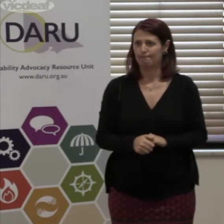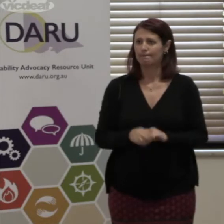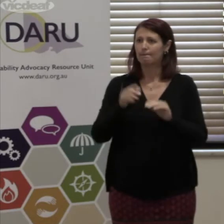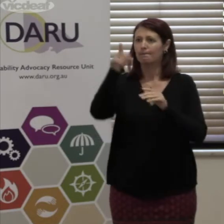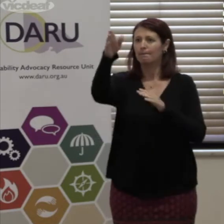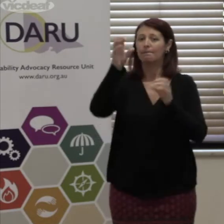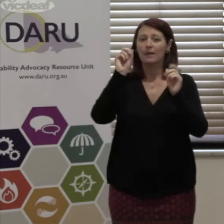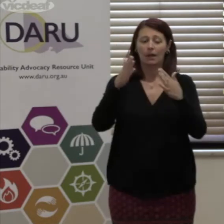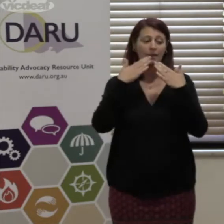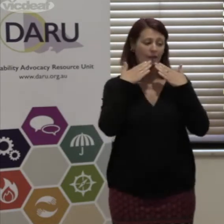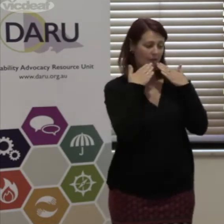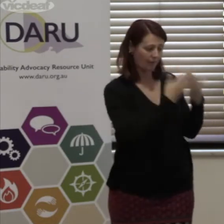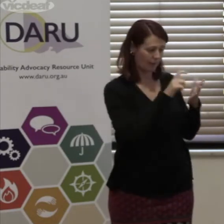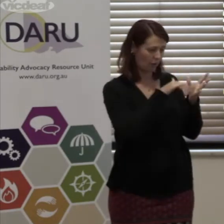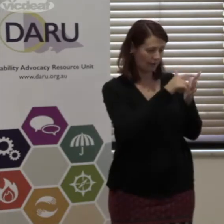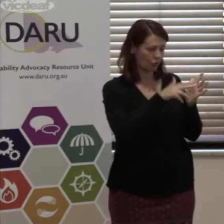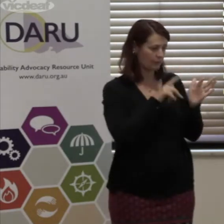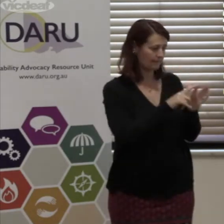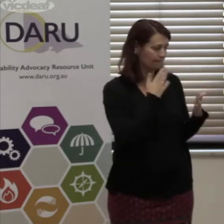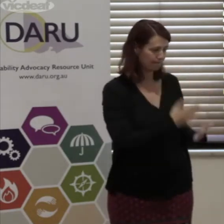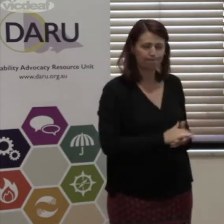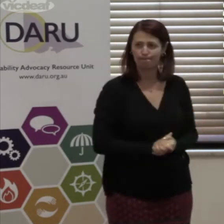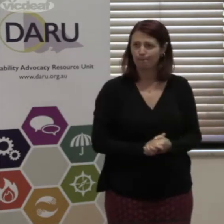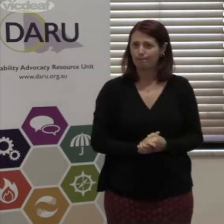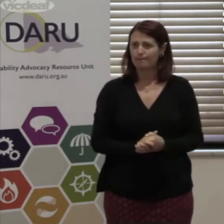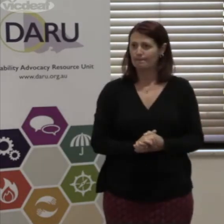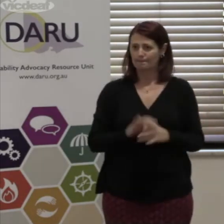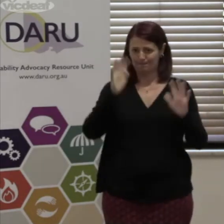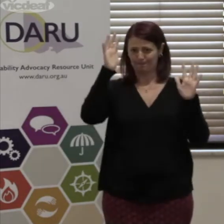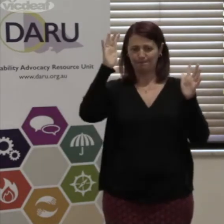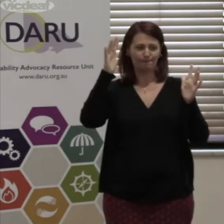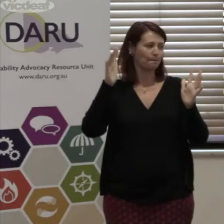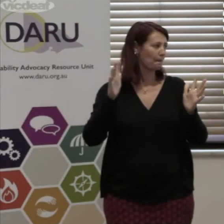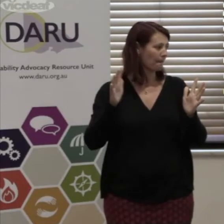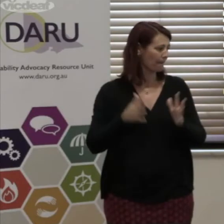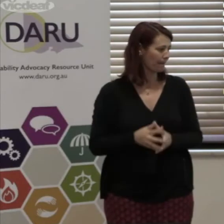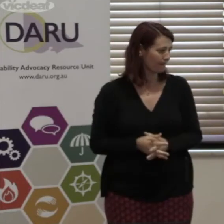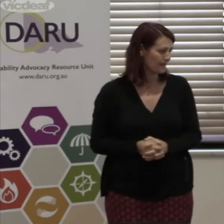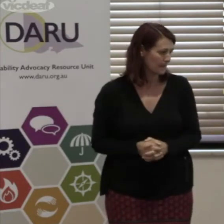Okay, great. Thank you, Catherine. We'll now